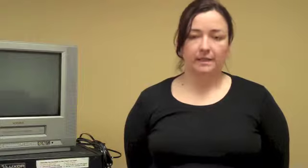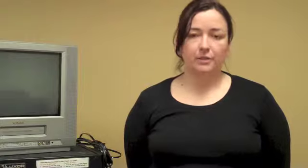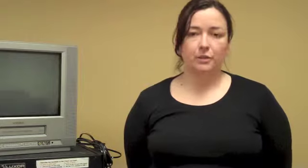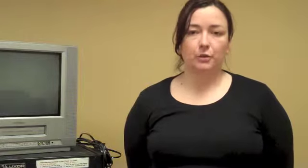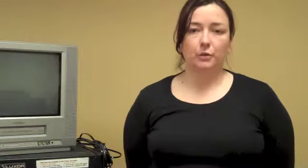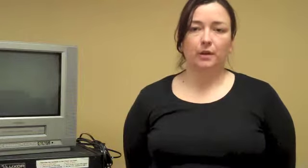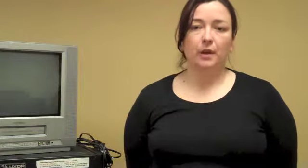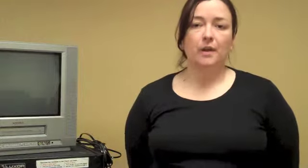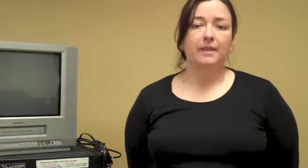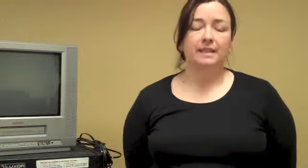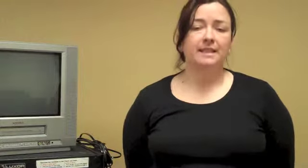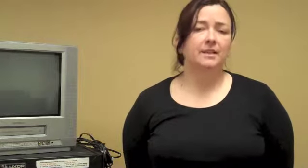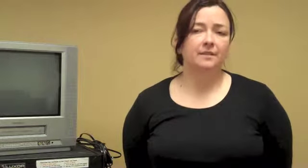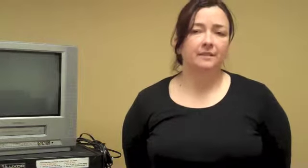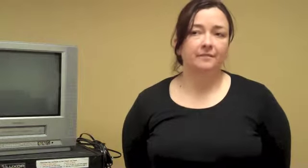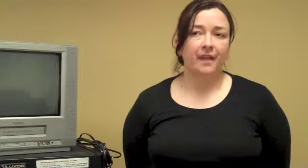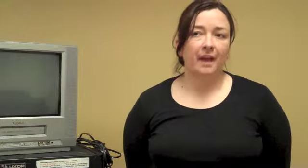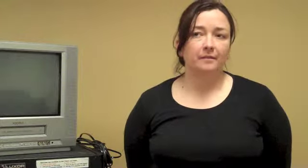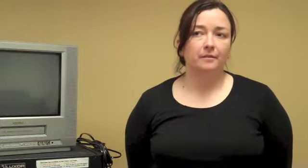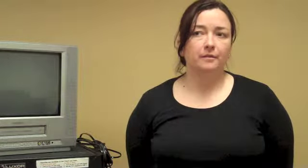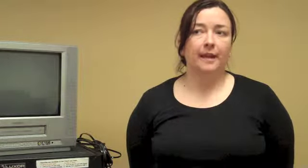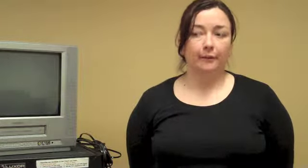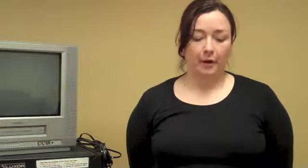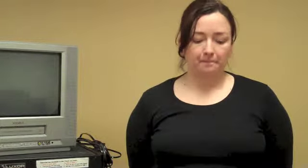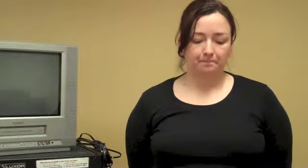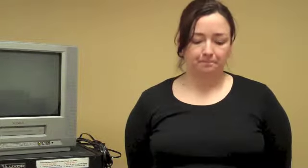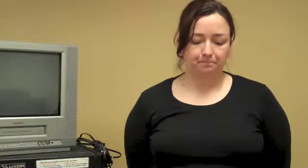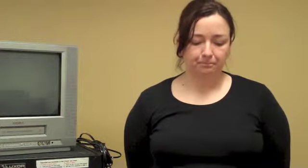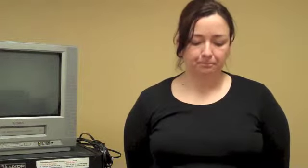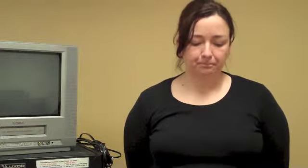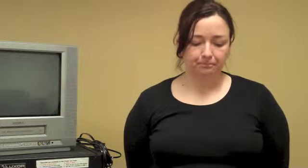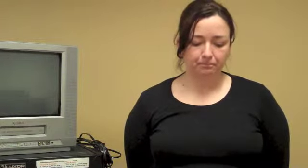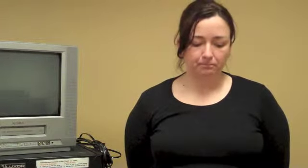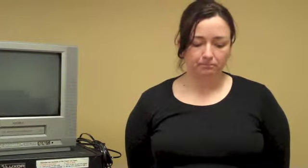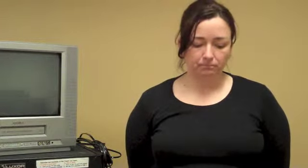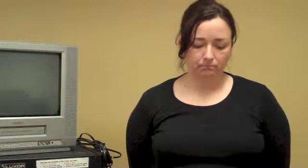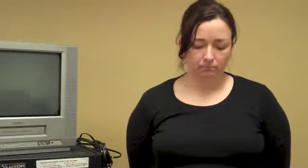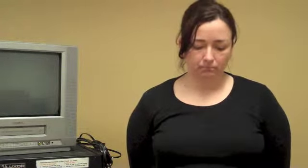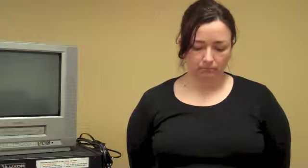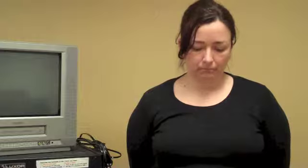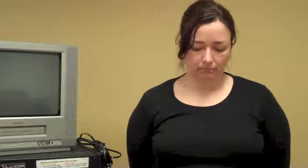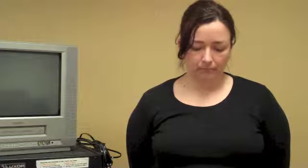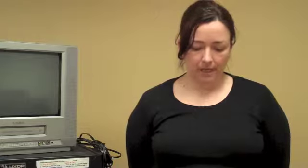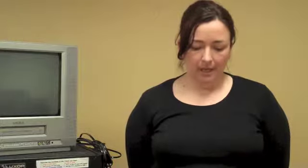And we'll get into the details of that later on.